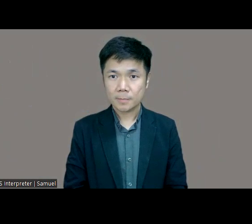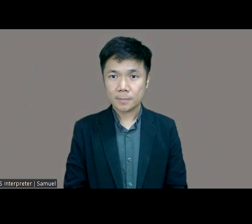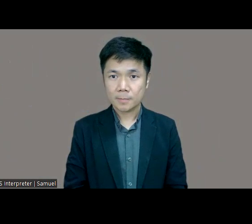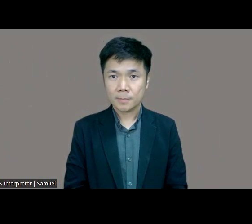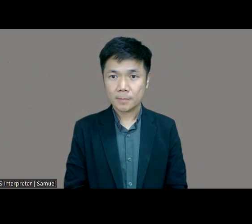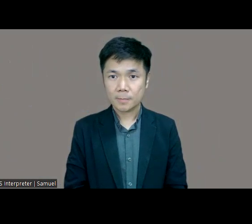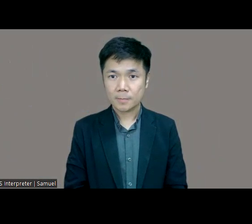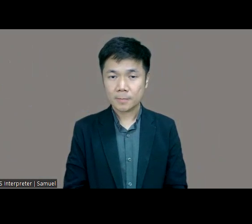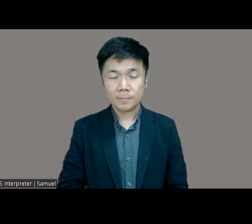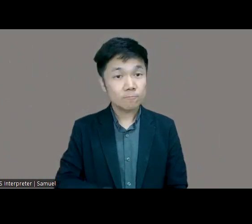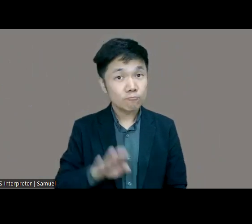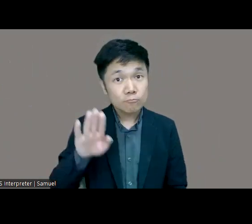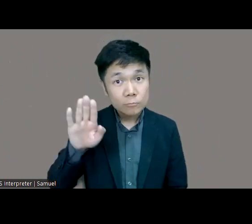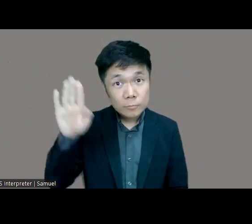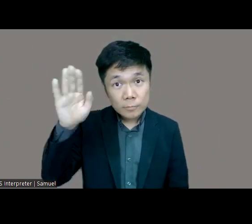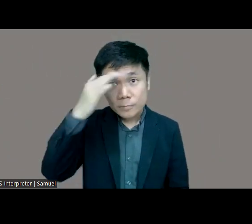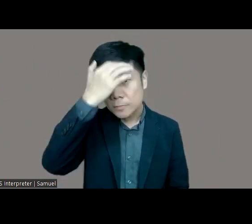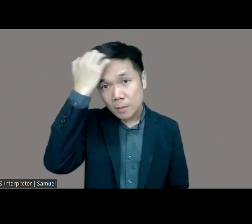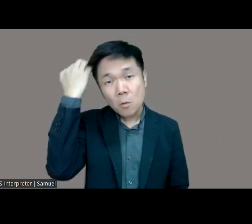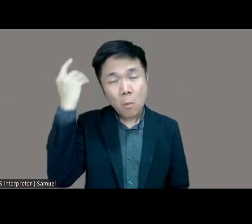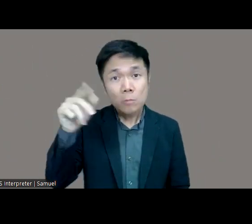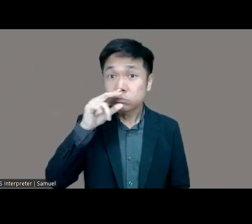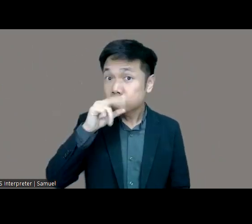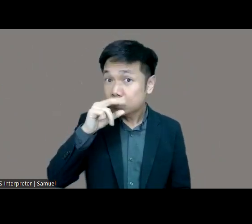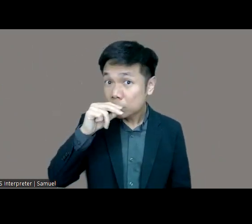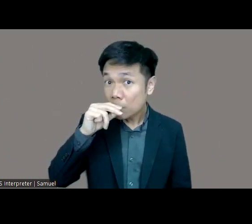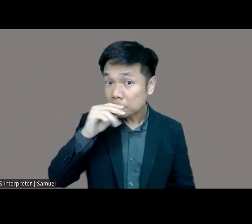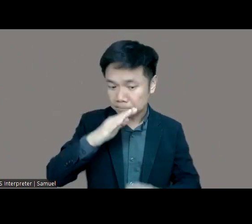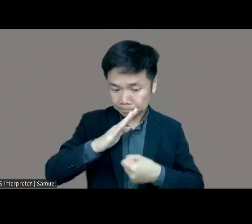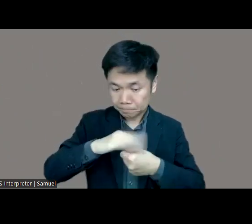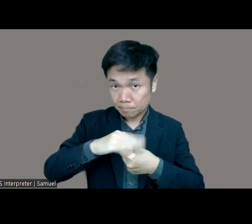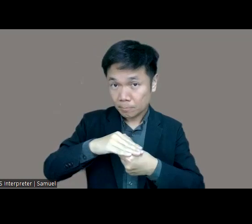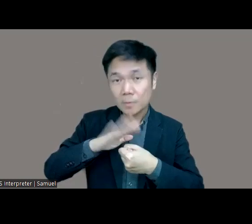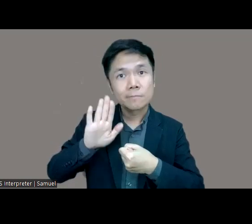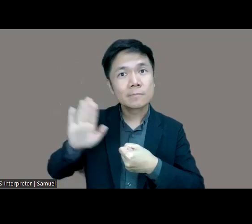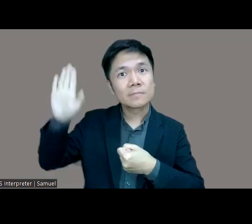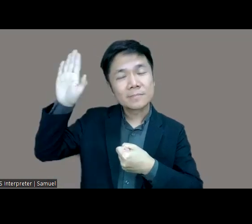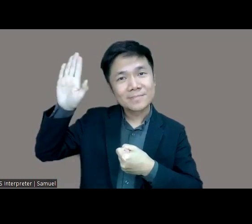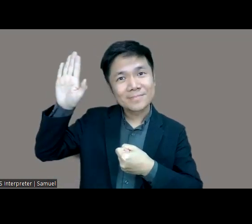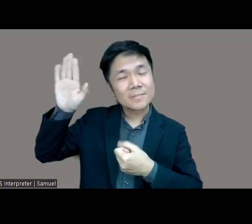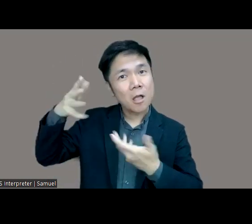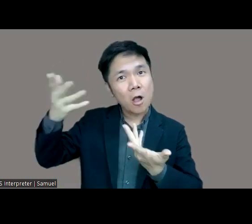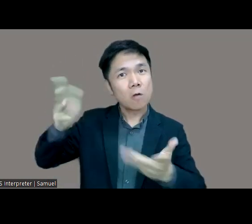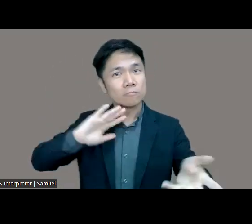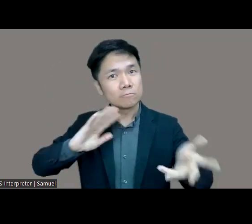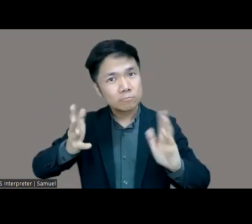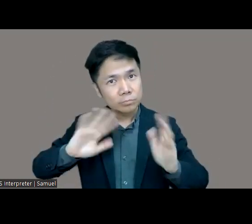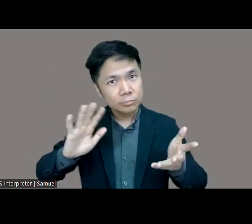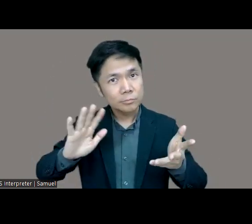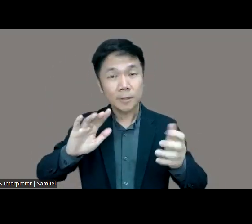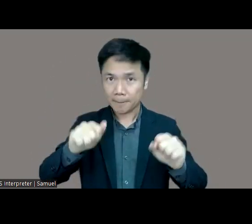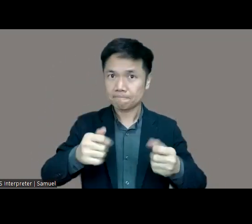You can raise your hand if you would like to speak and we can give you the possibility to